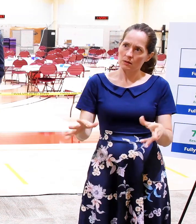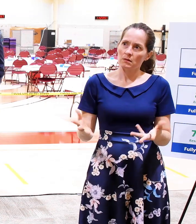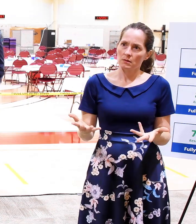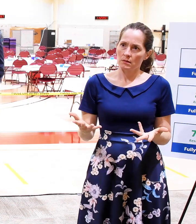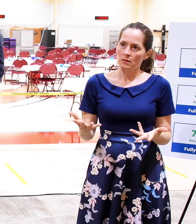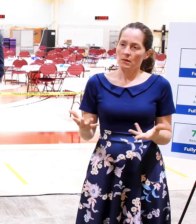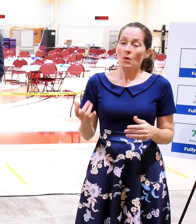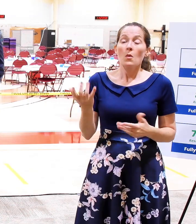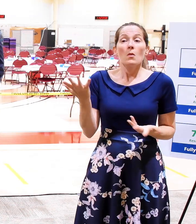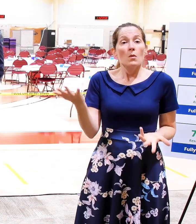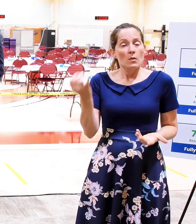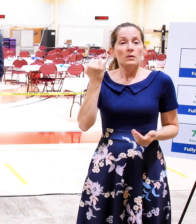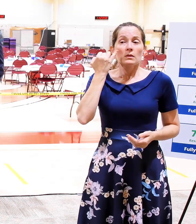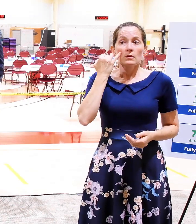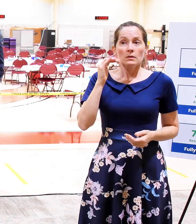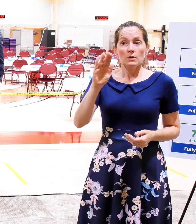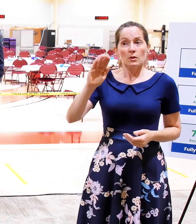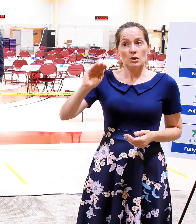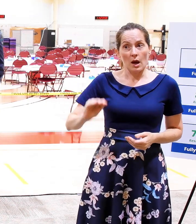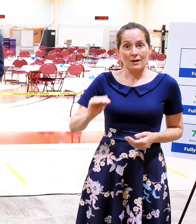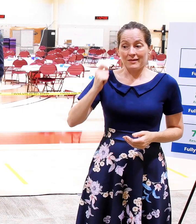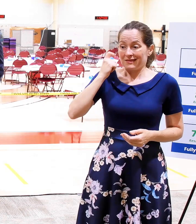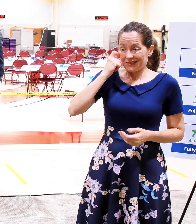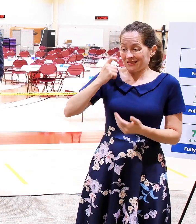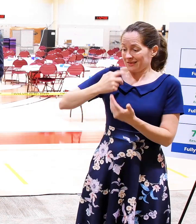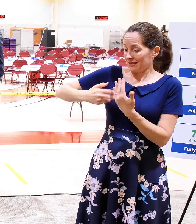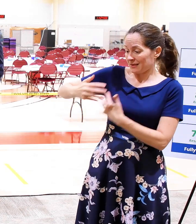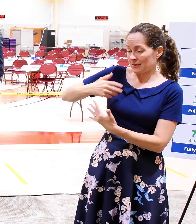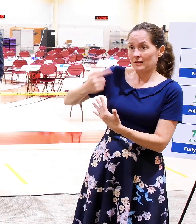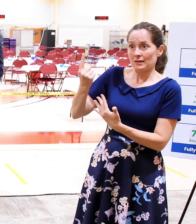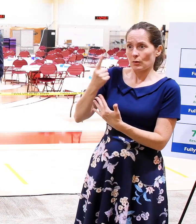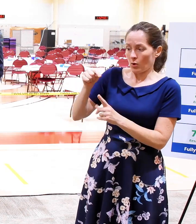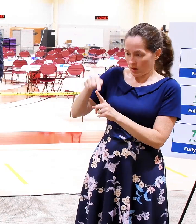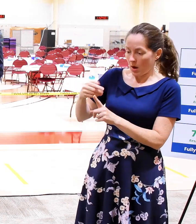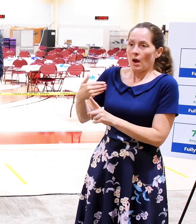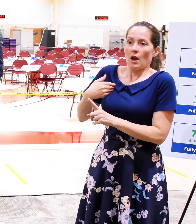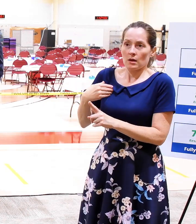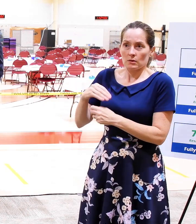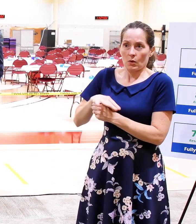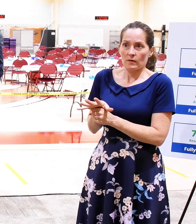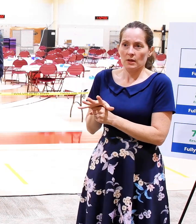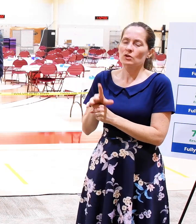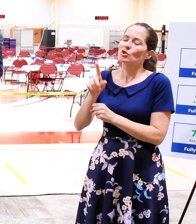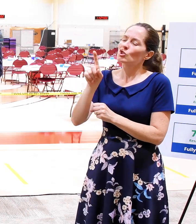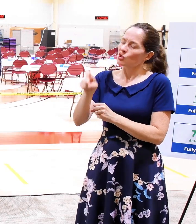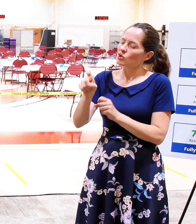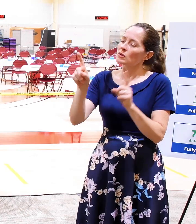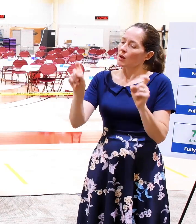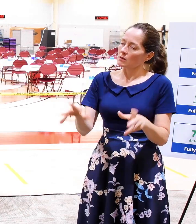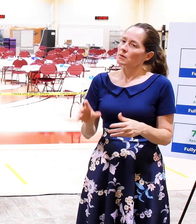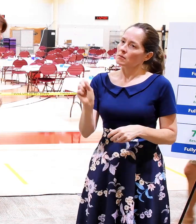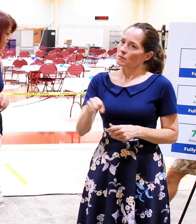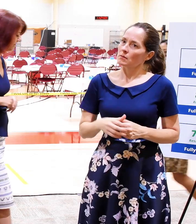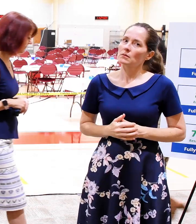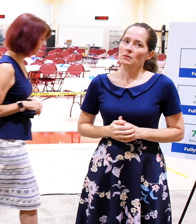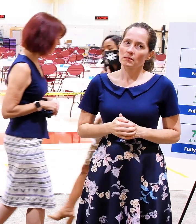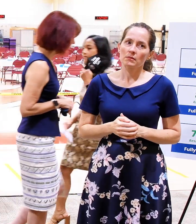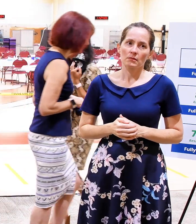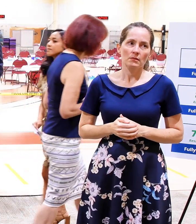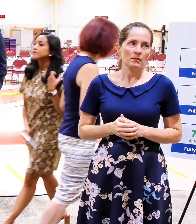is a close contact of someone who is known to be infected, your child should be tested.